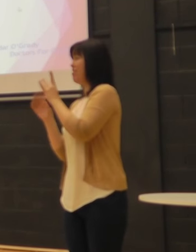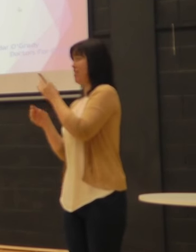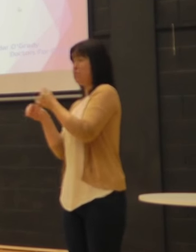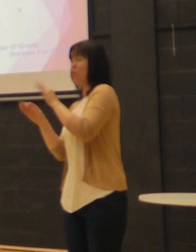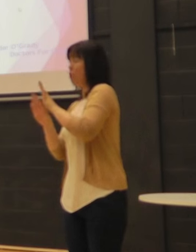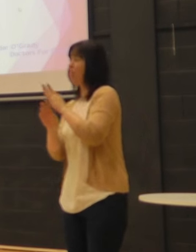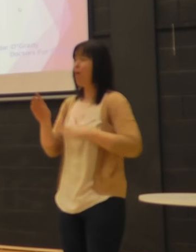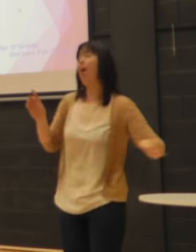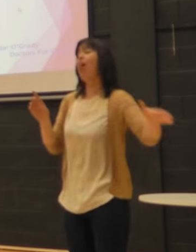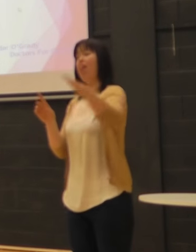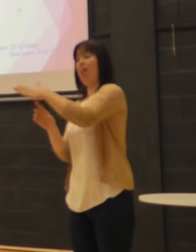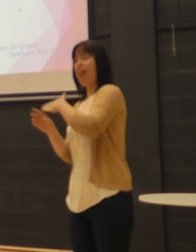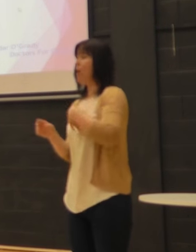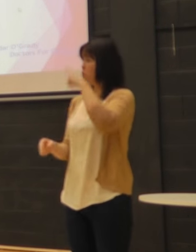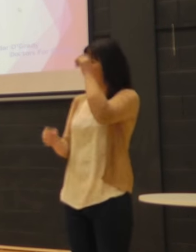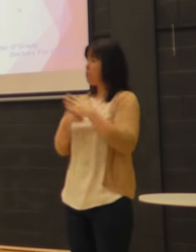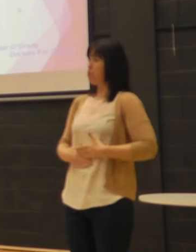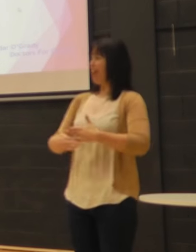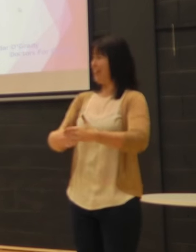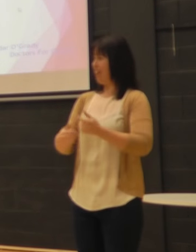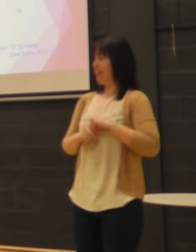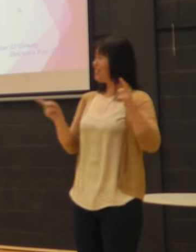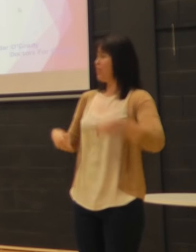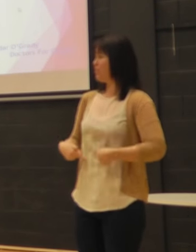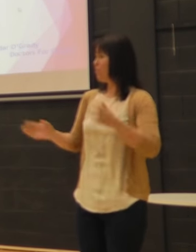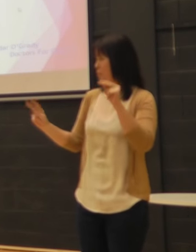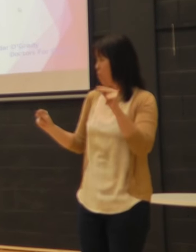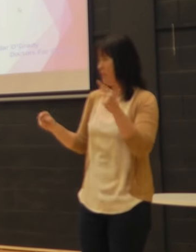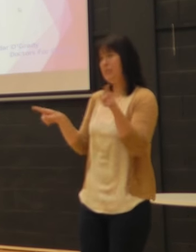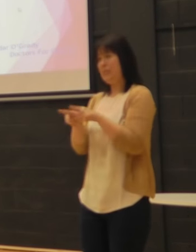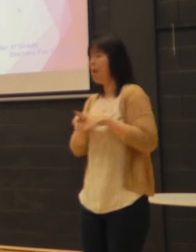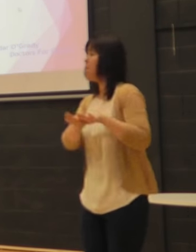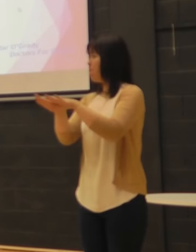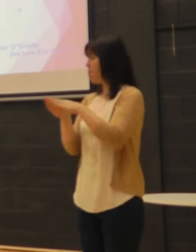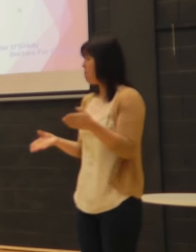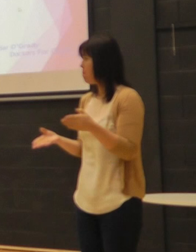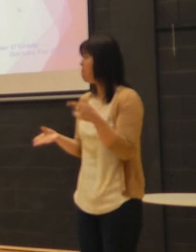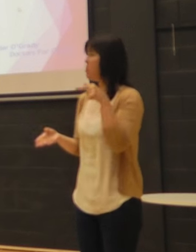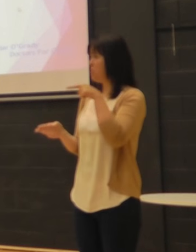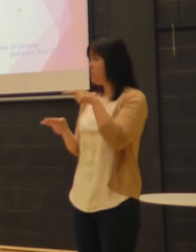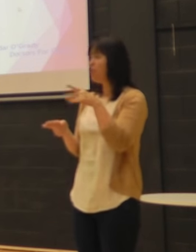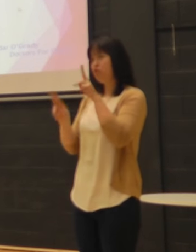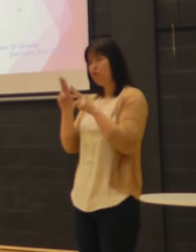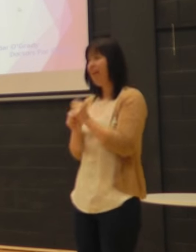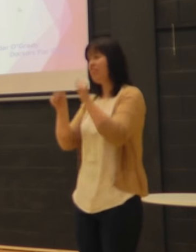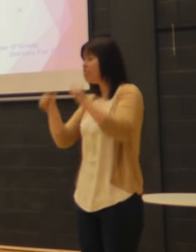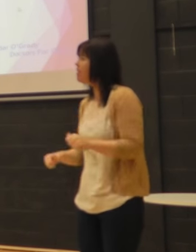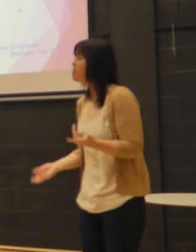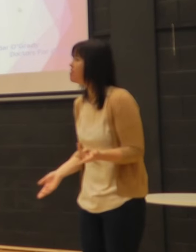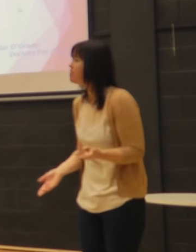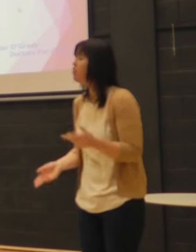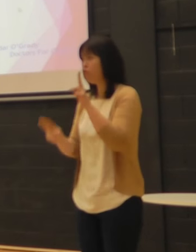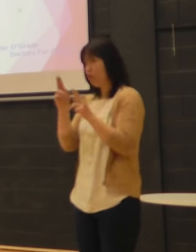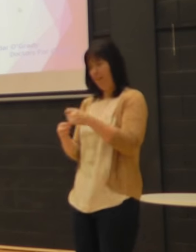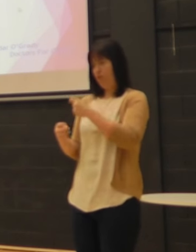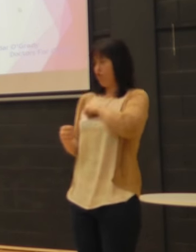that reproductive healthcare should be an exception to the notion of consent and of